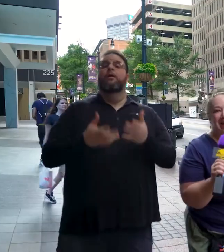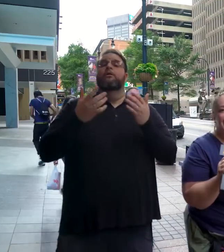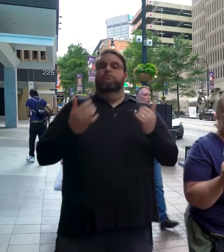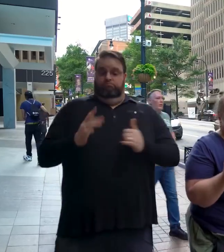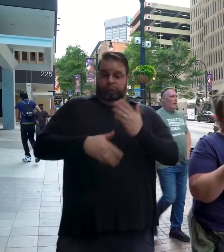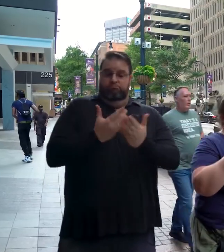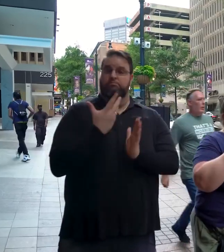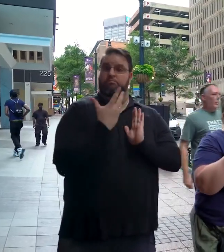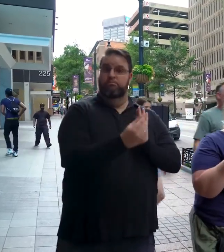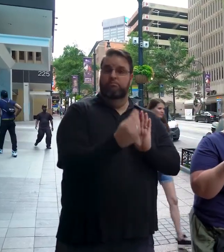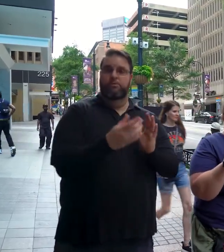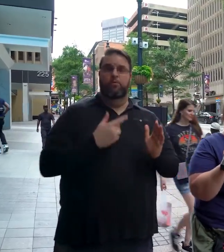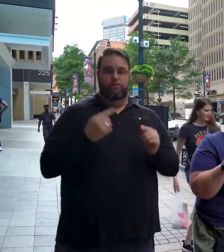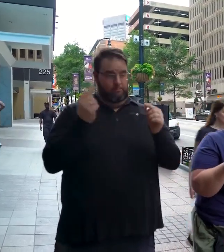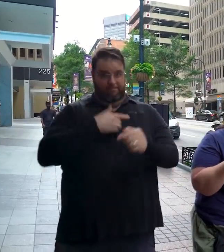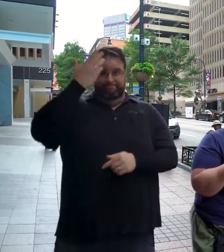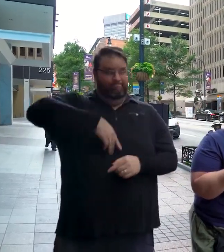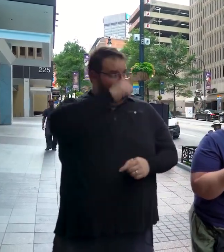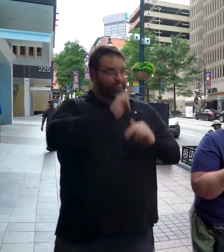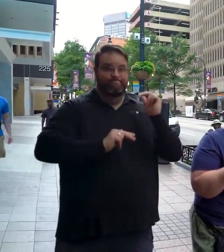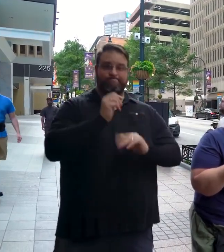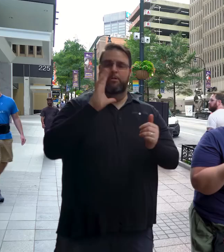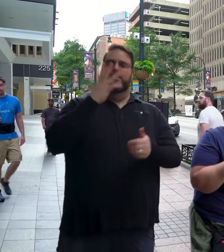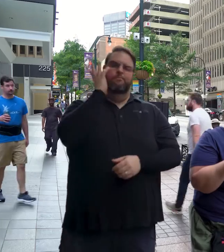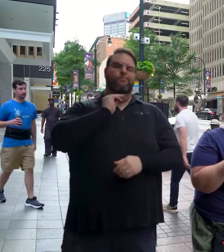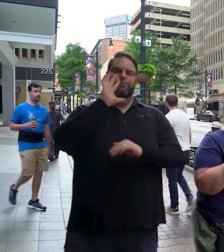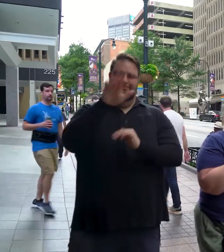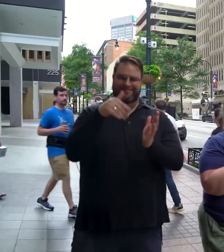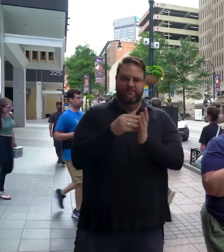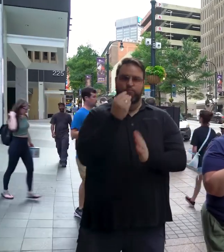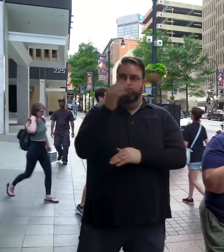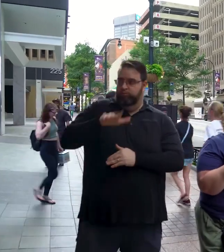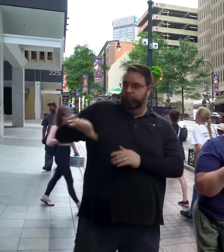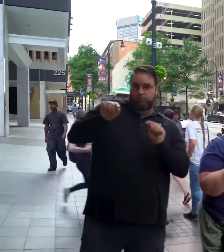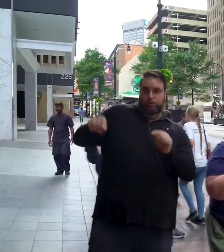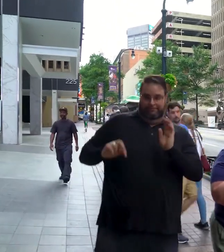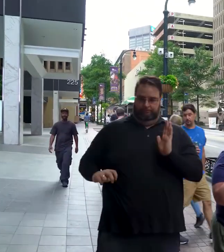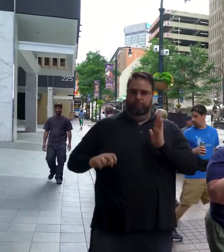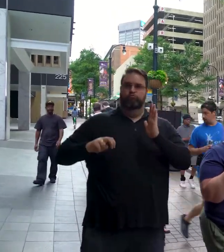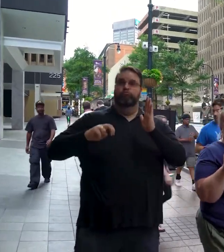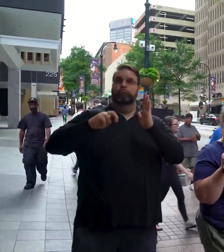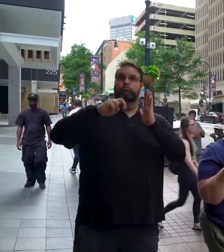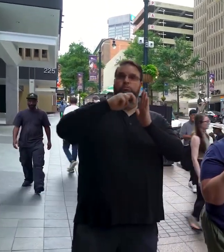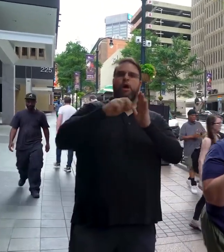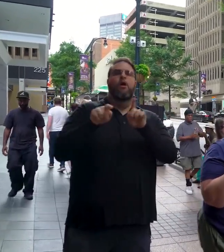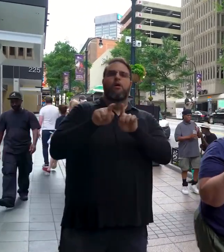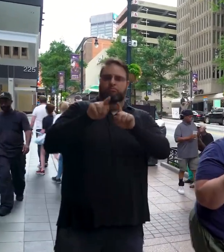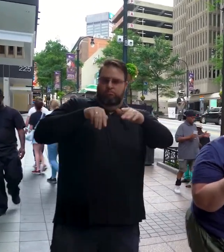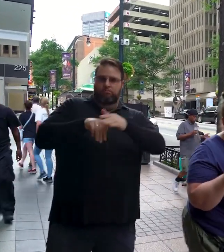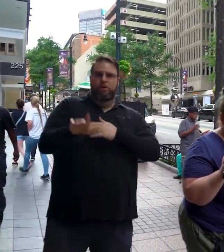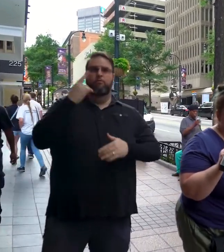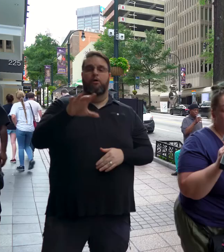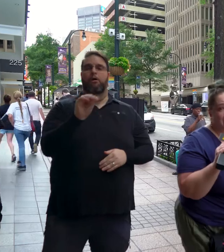We have made it outside. We are directly in front of the Peachtree Center food court. We just came up the escalators. That is also your entrance